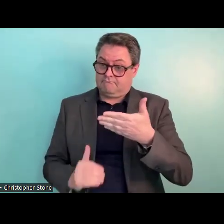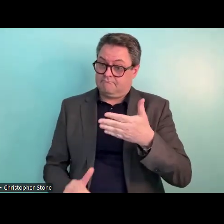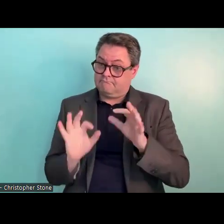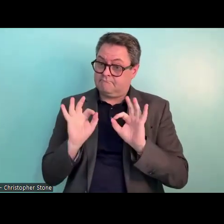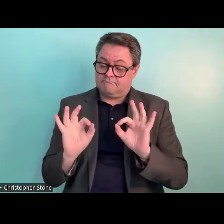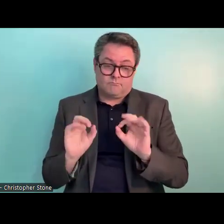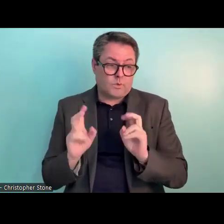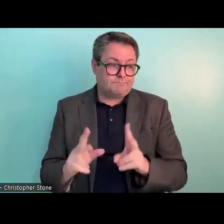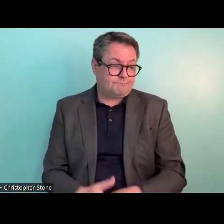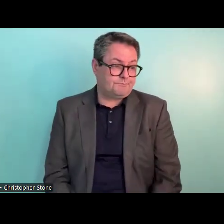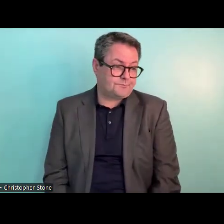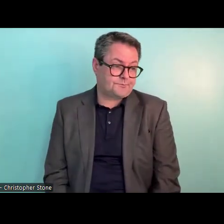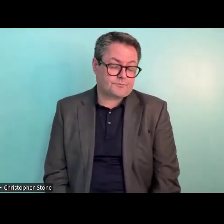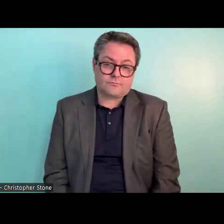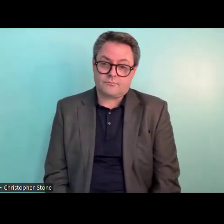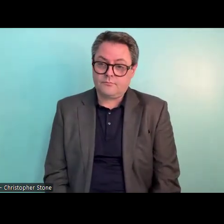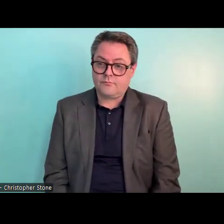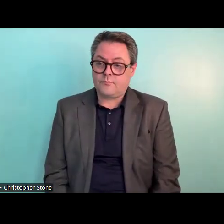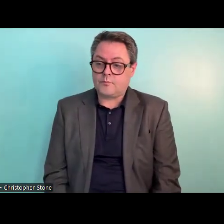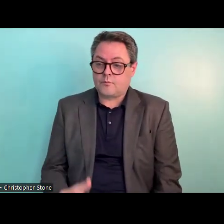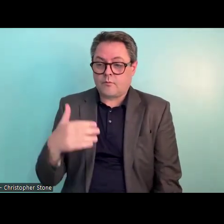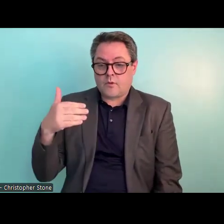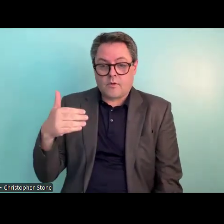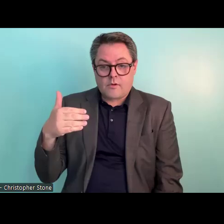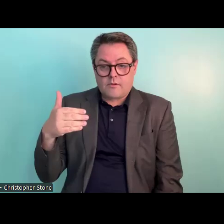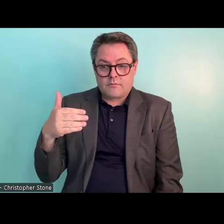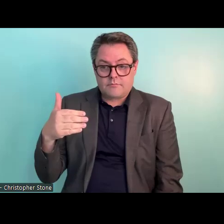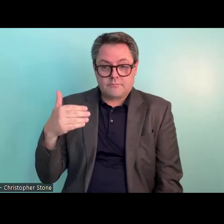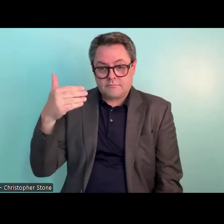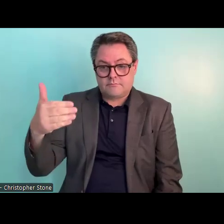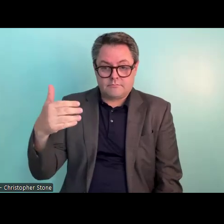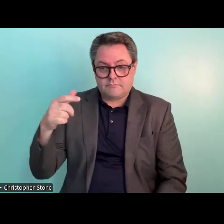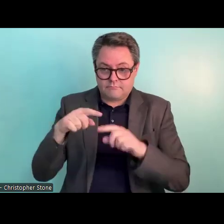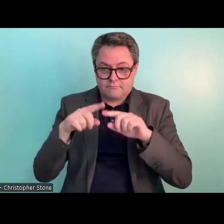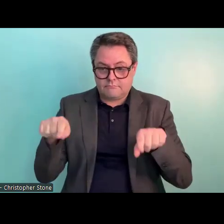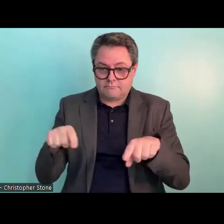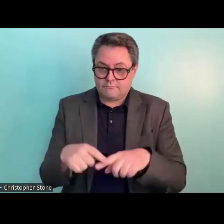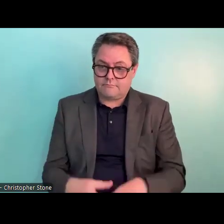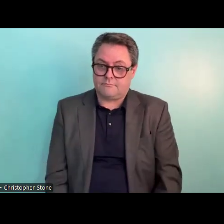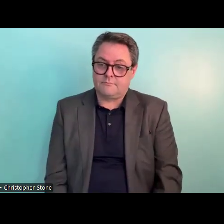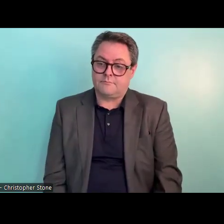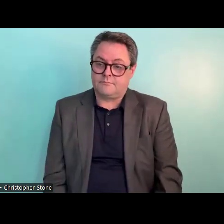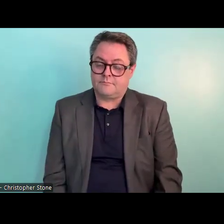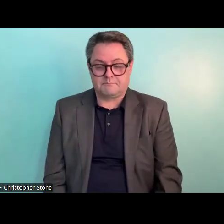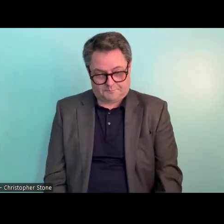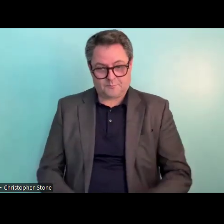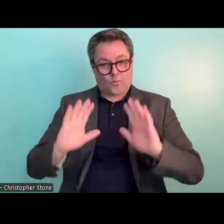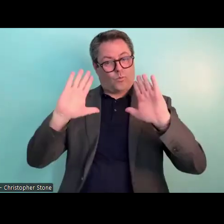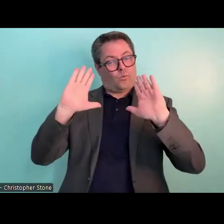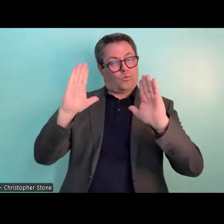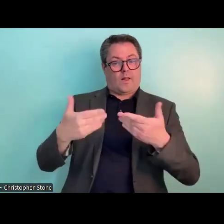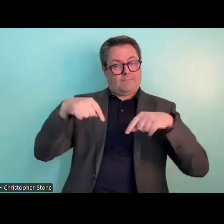afterwards. But that is the housekeeping that I needed to cover before we can begin. So, next slide, please.